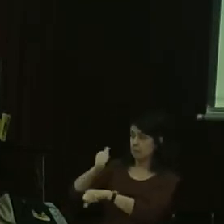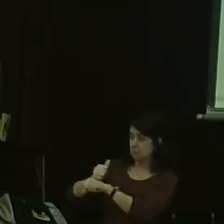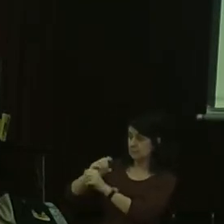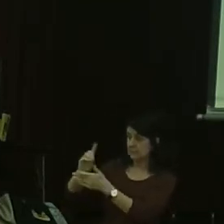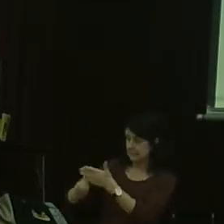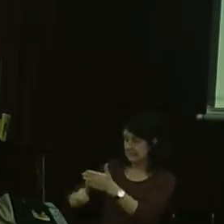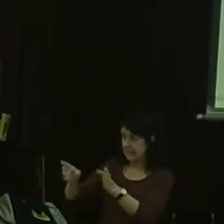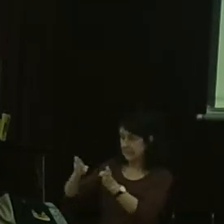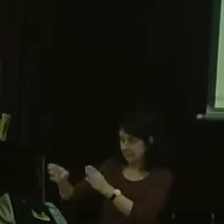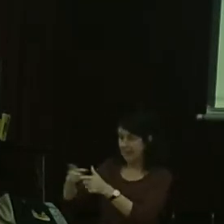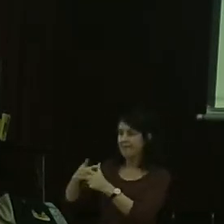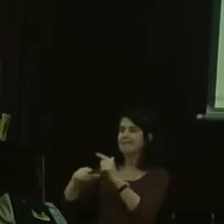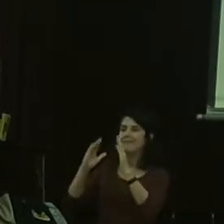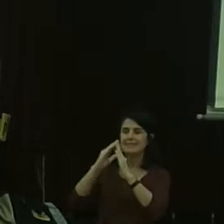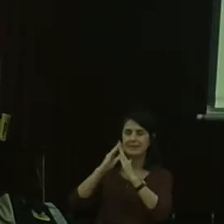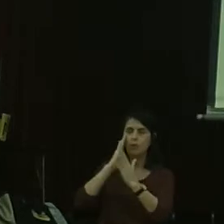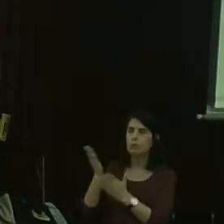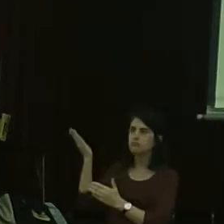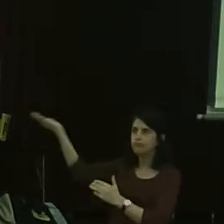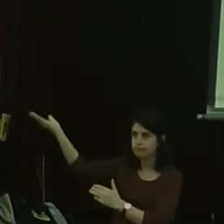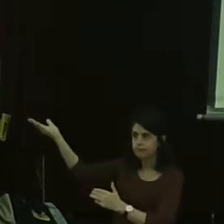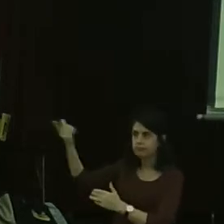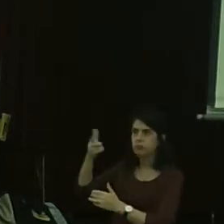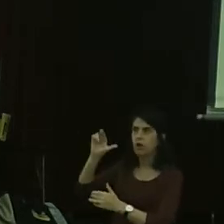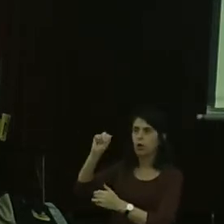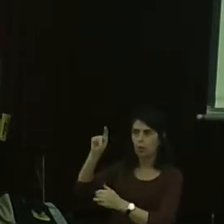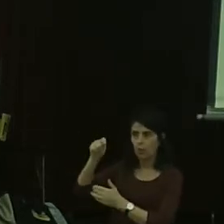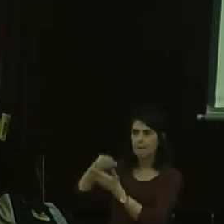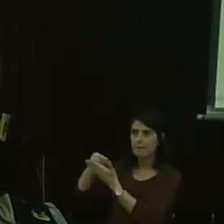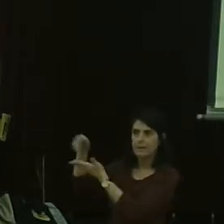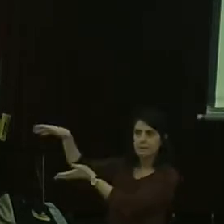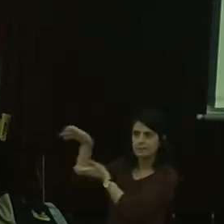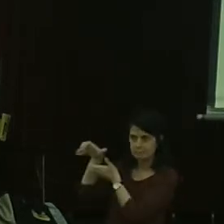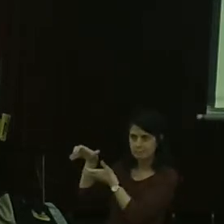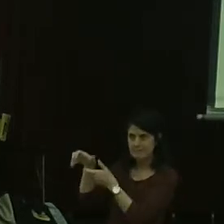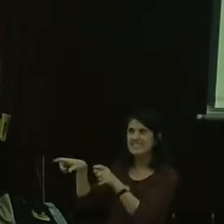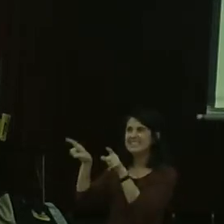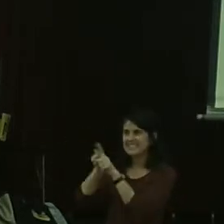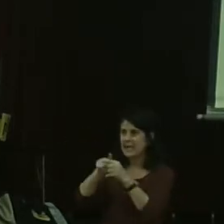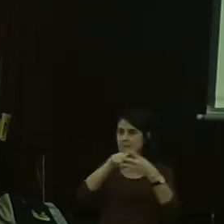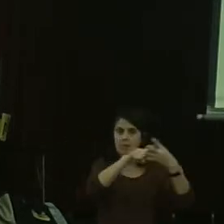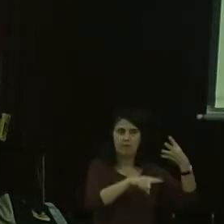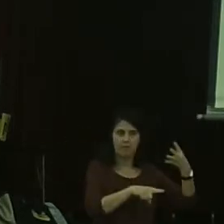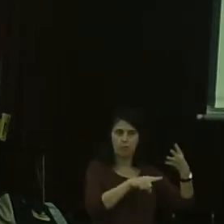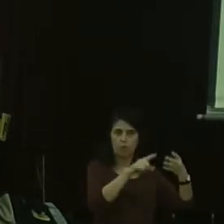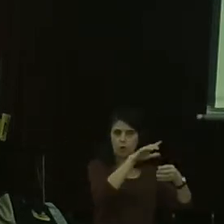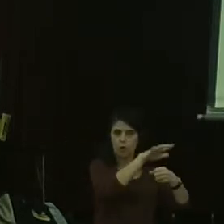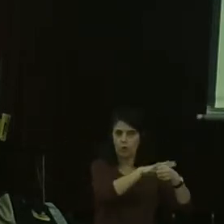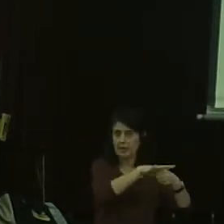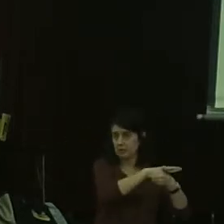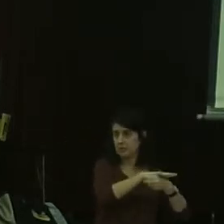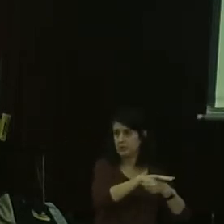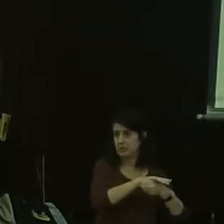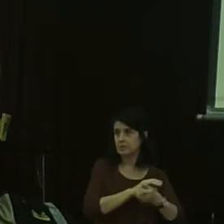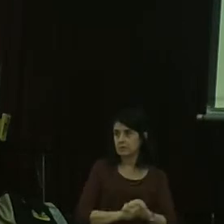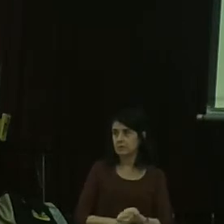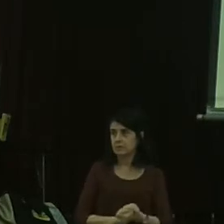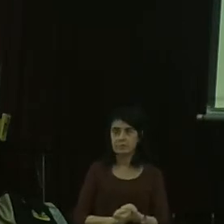and a plan, then the city would submit for a grant to do the same thing at the other three locations.